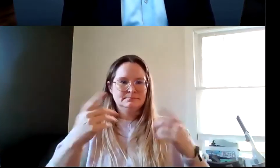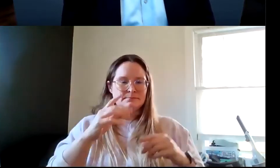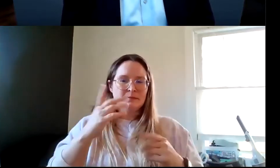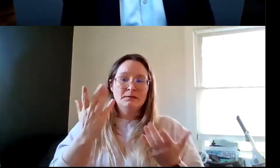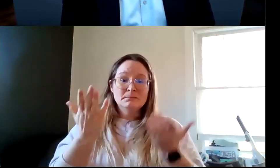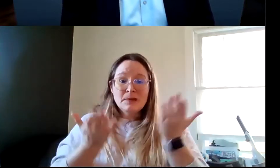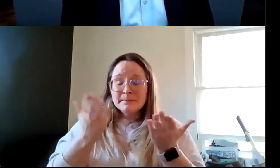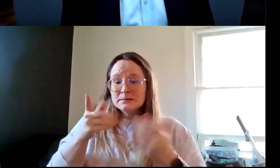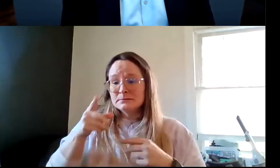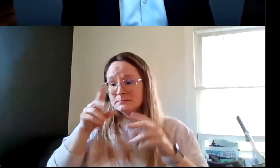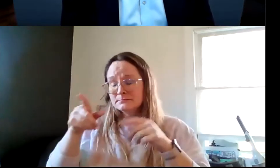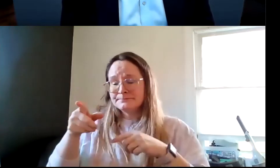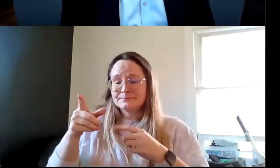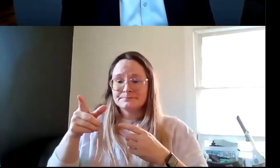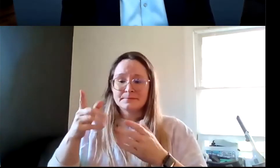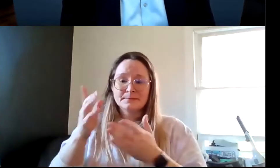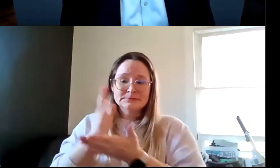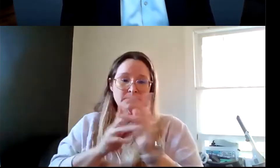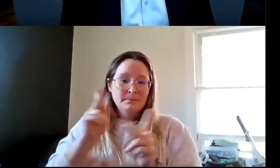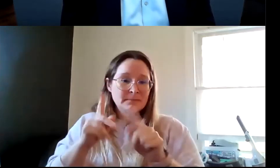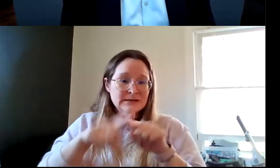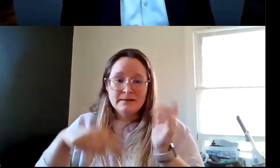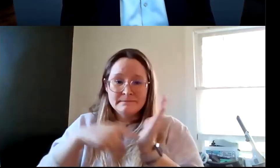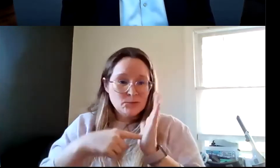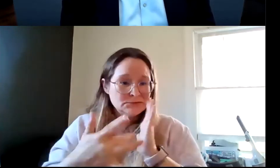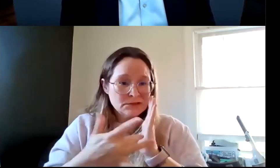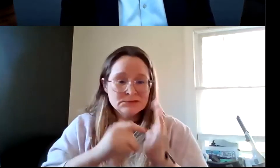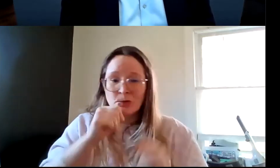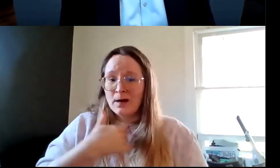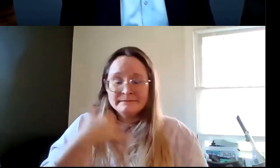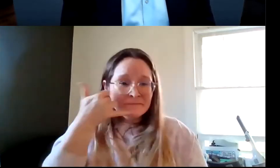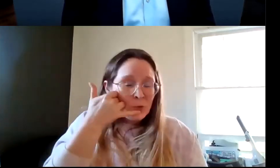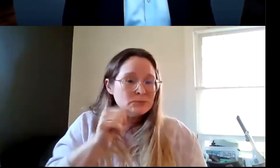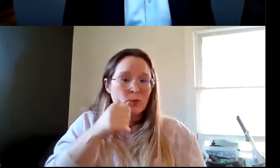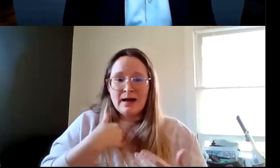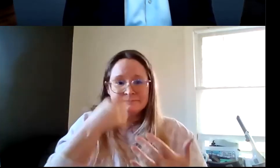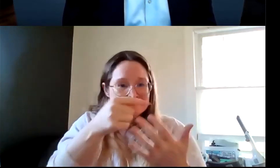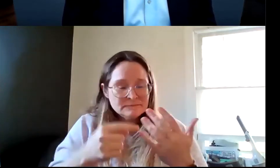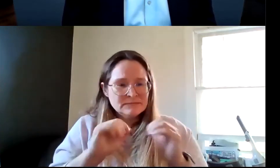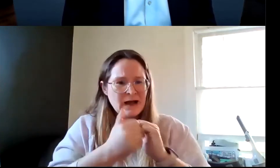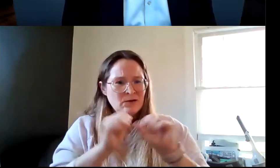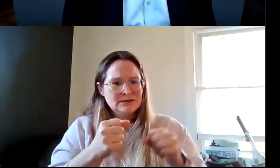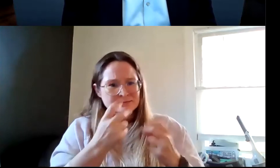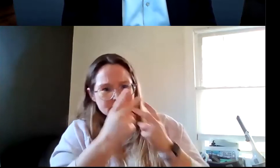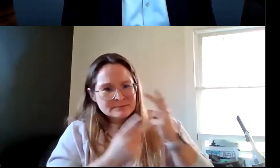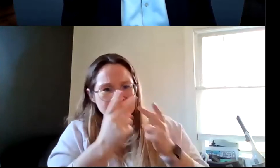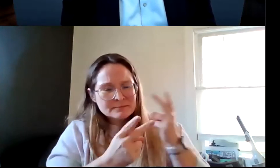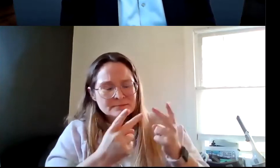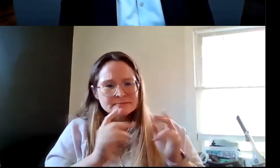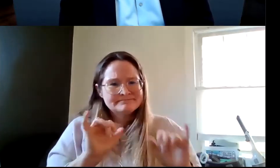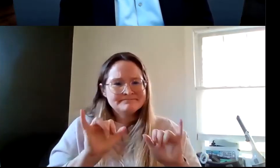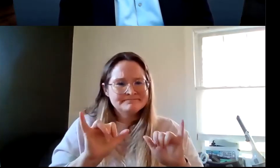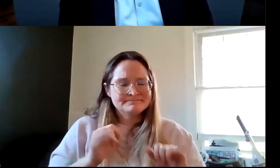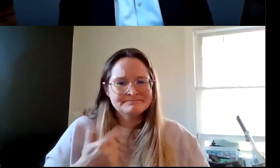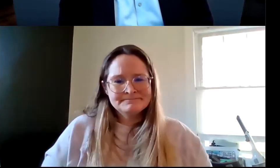these meetings that we're having because it's a creative space where we can work safely together. And we're also living at a time where a lot of people